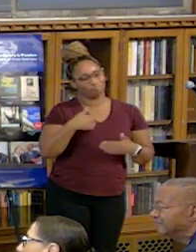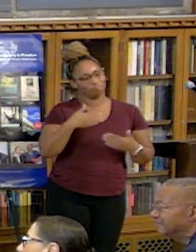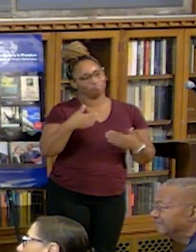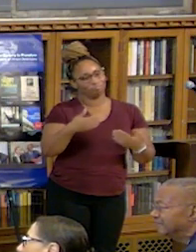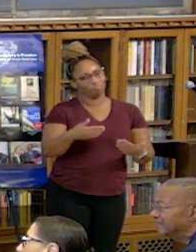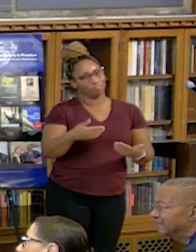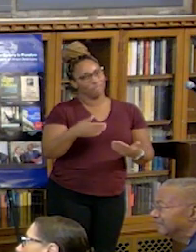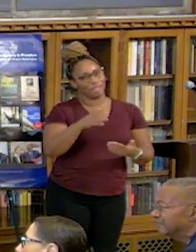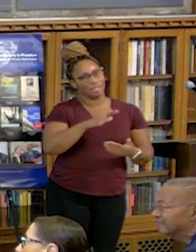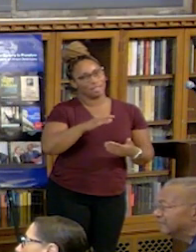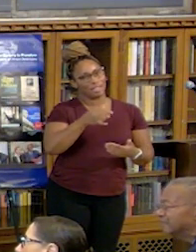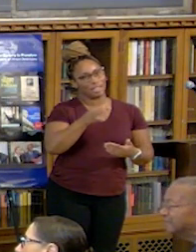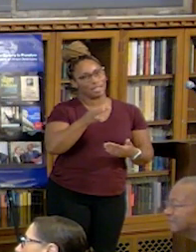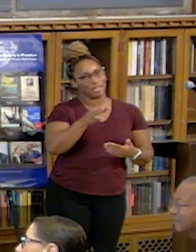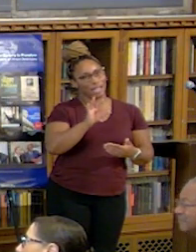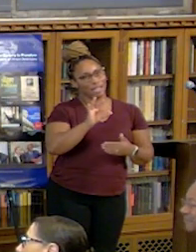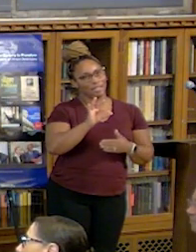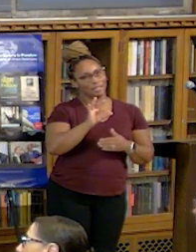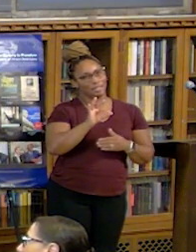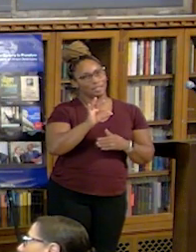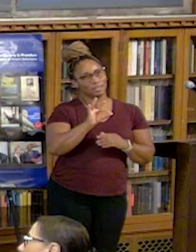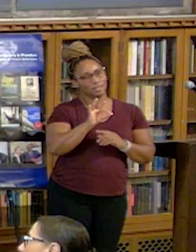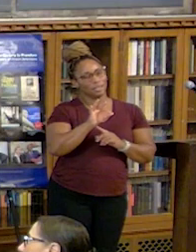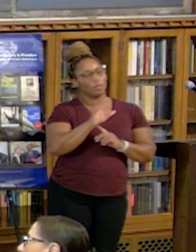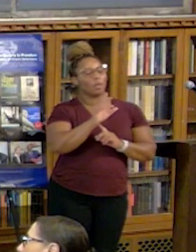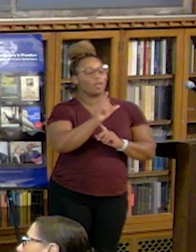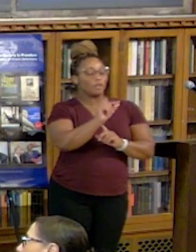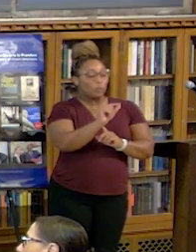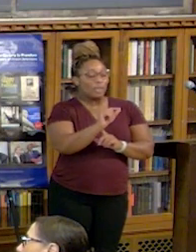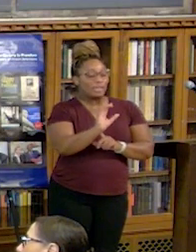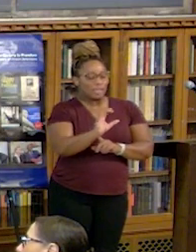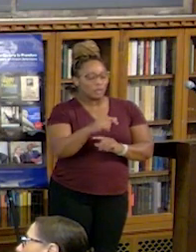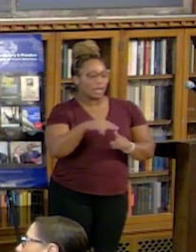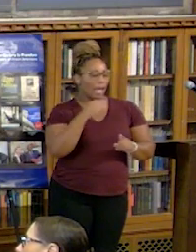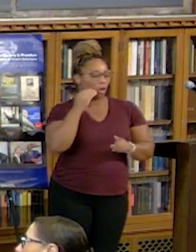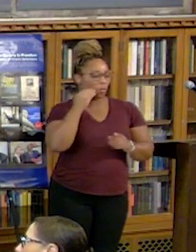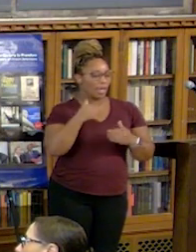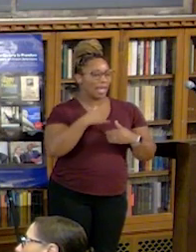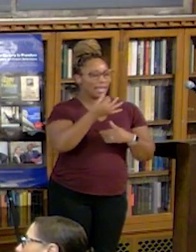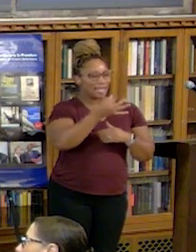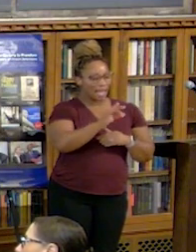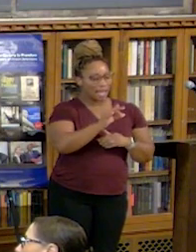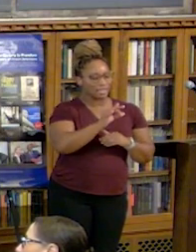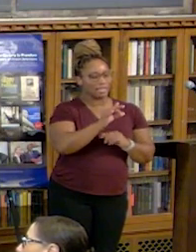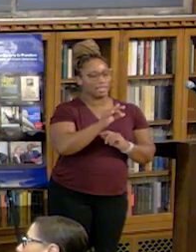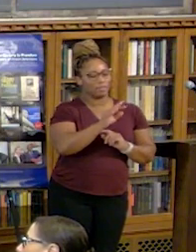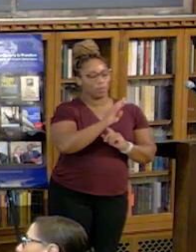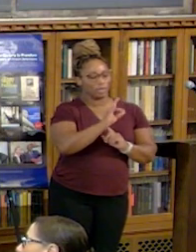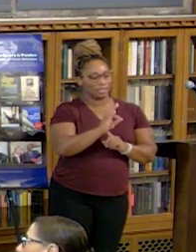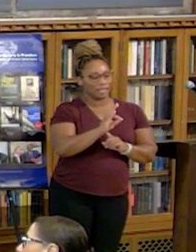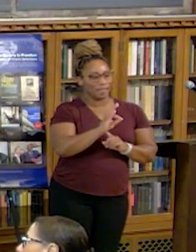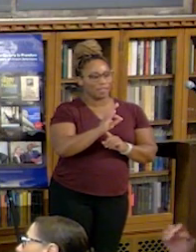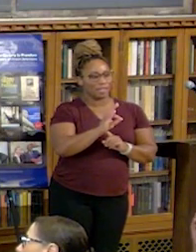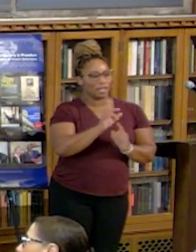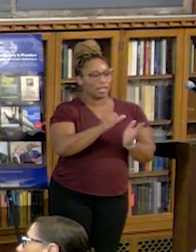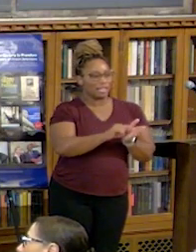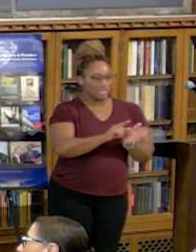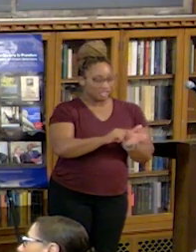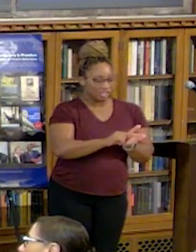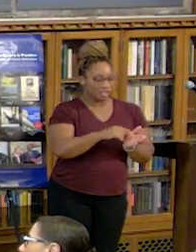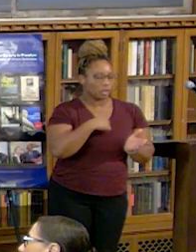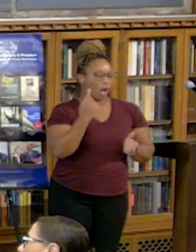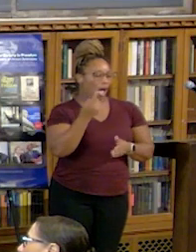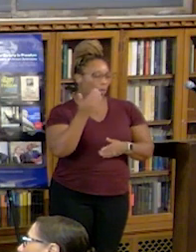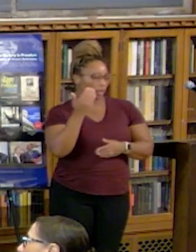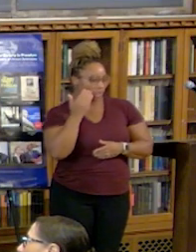in the mid 20th century at home we had the 1947 edition of From Slavery to Freedom so I always